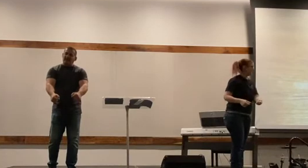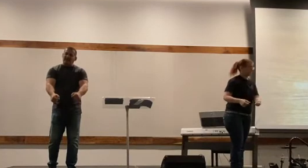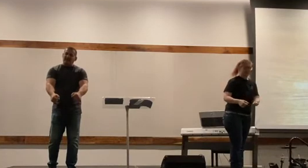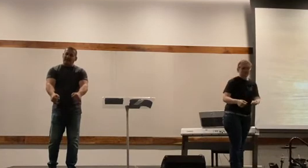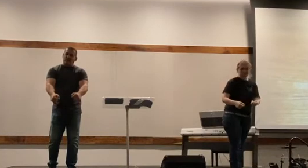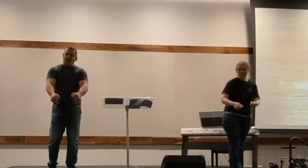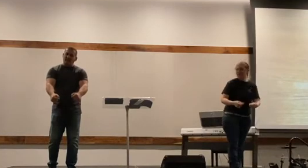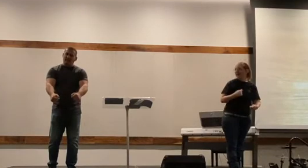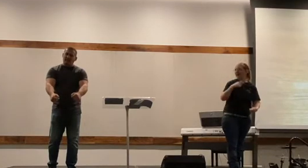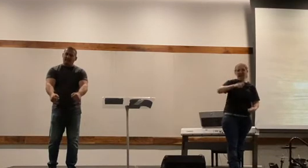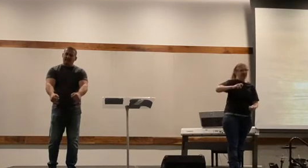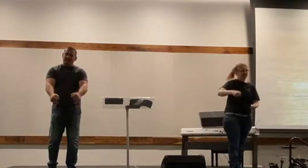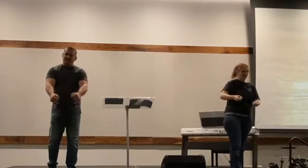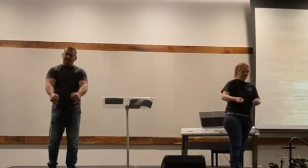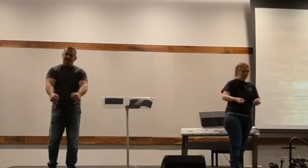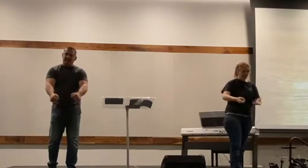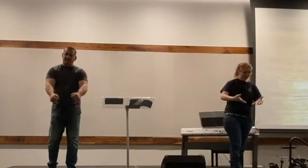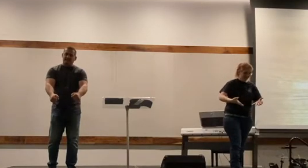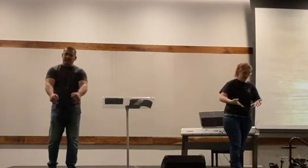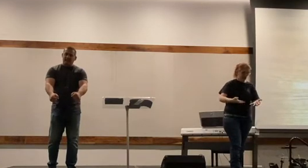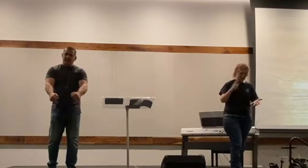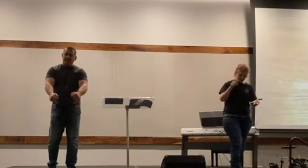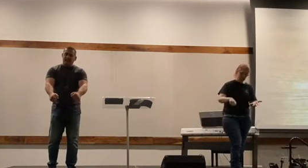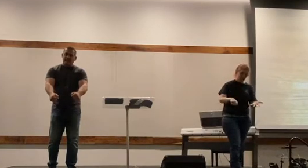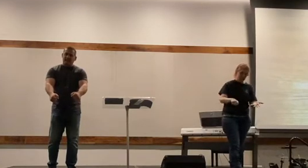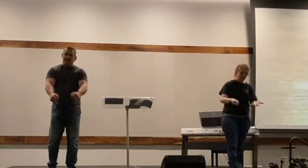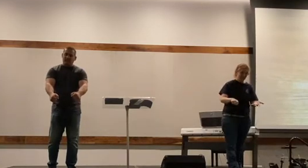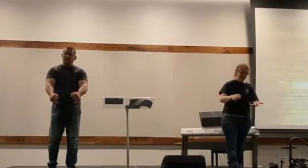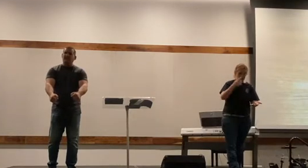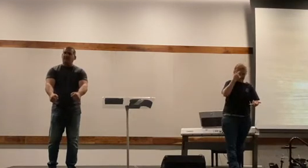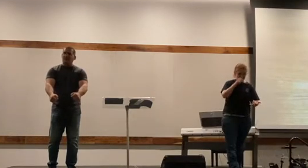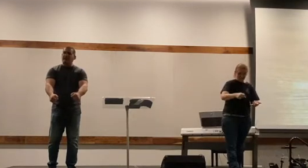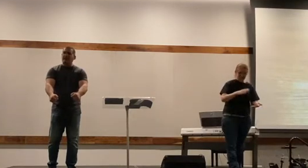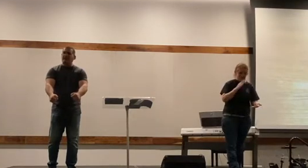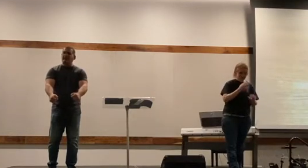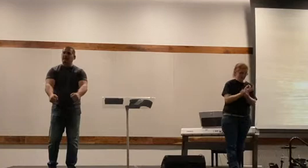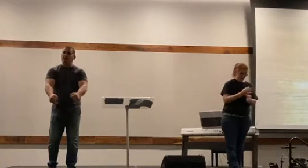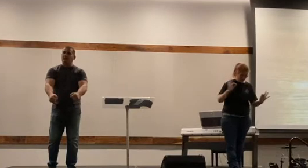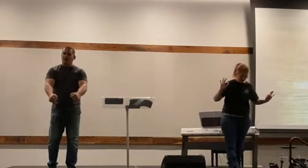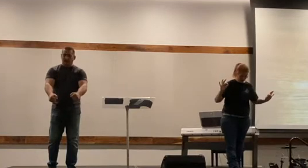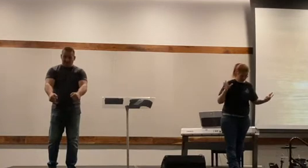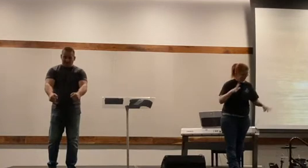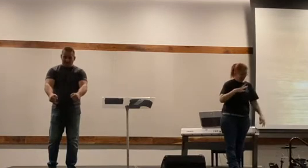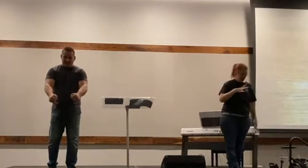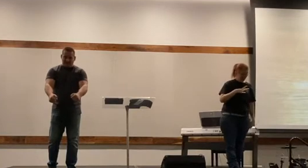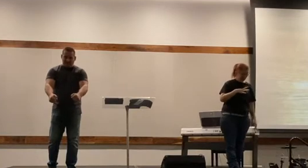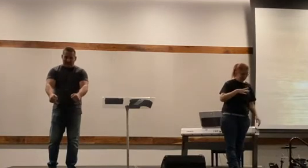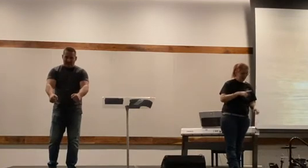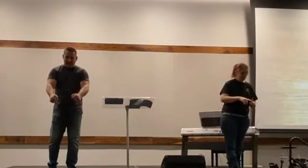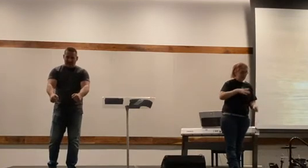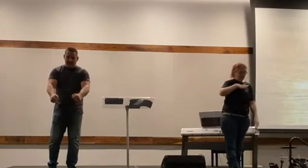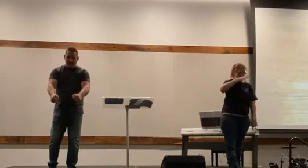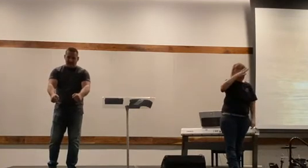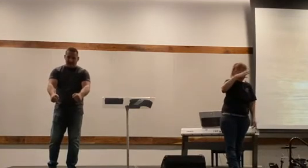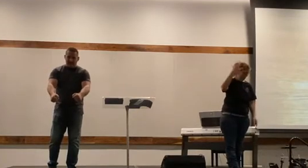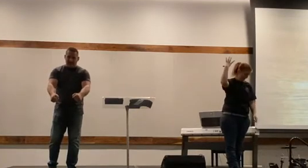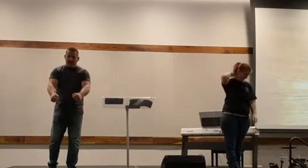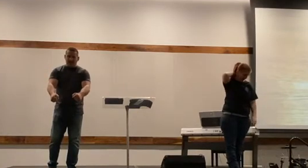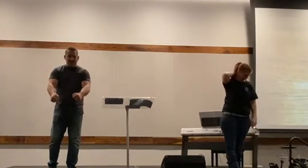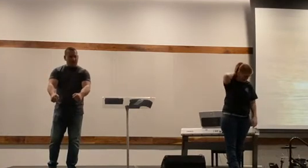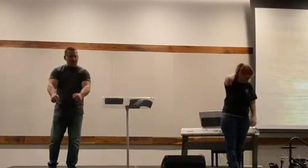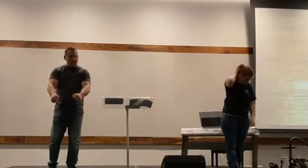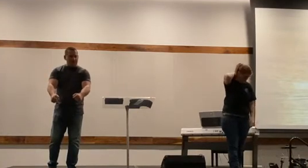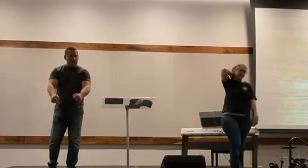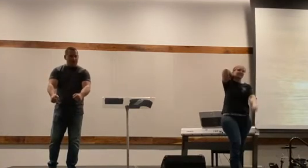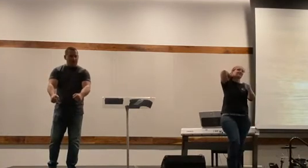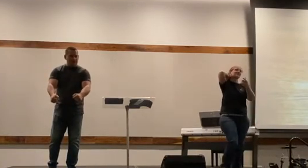I should have let go of my brother at that time because he would have been freed. But my dad grabbed me, and I